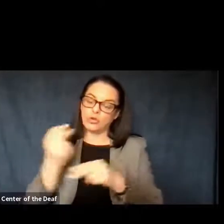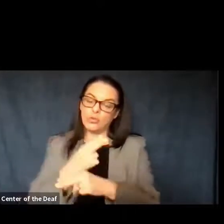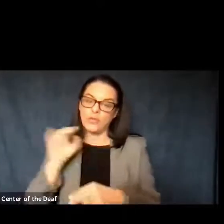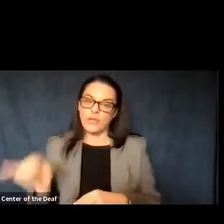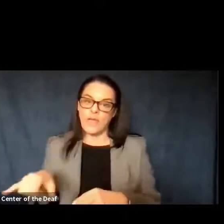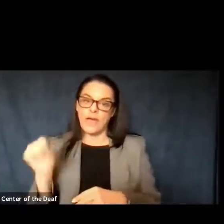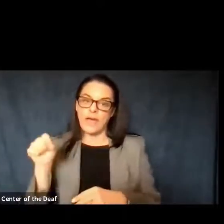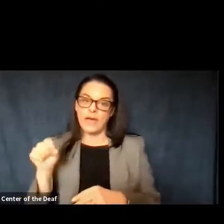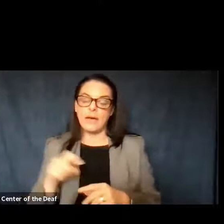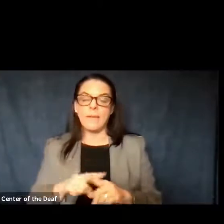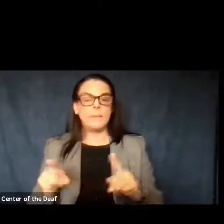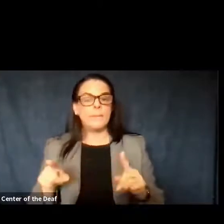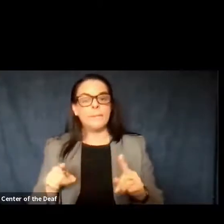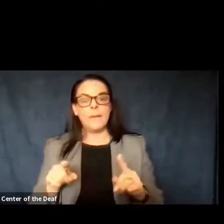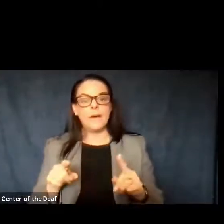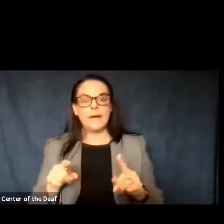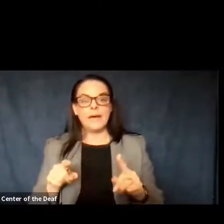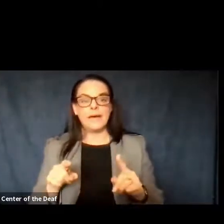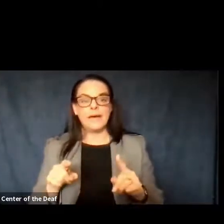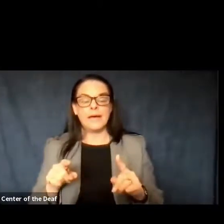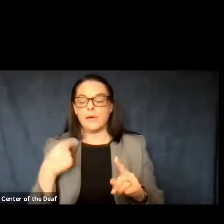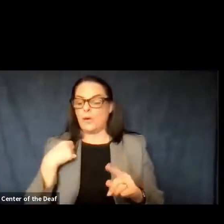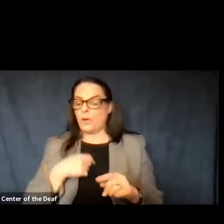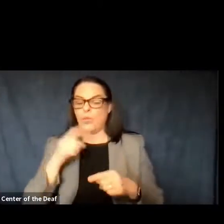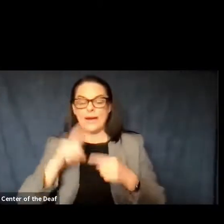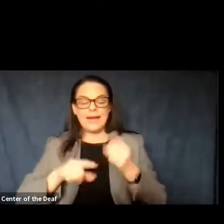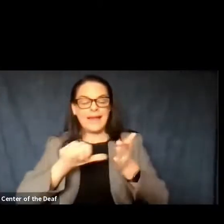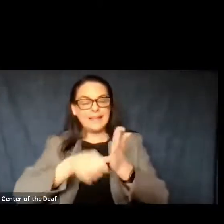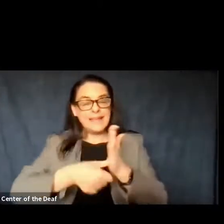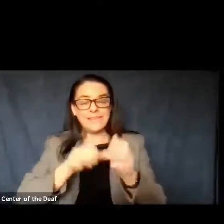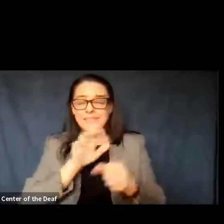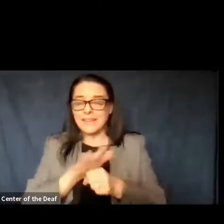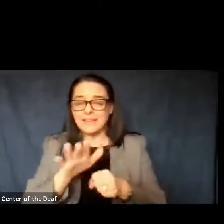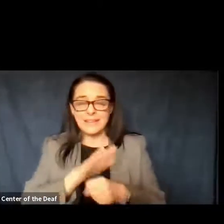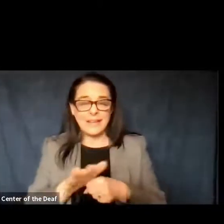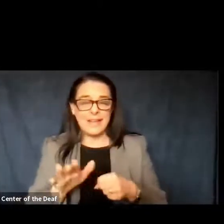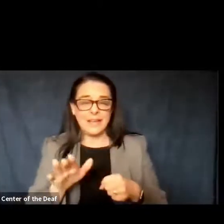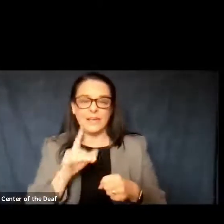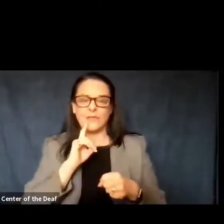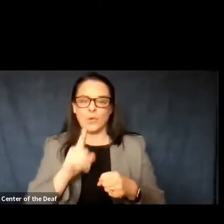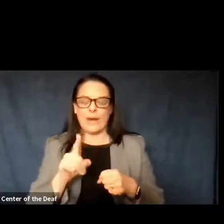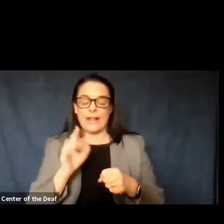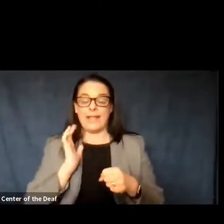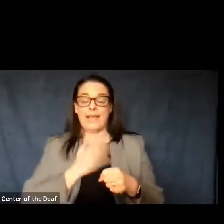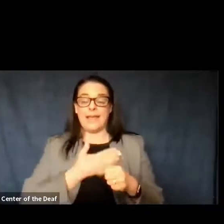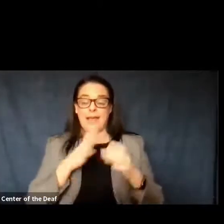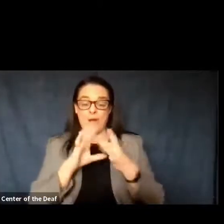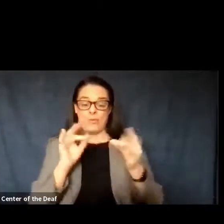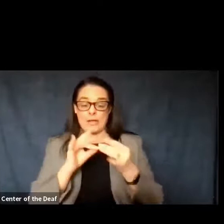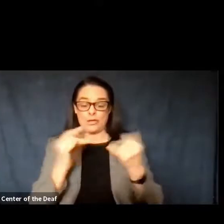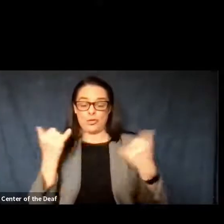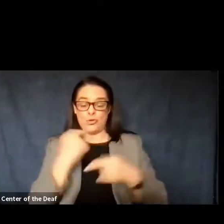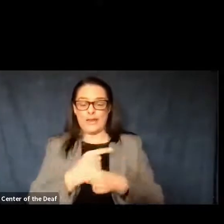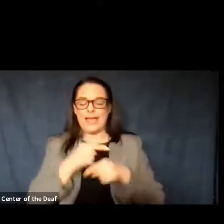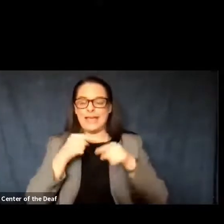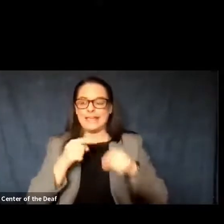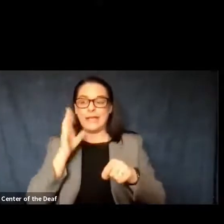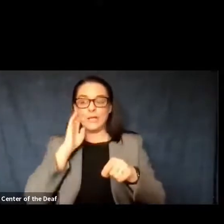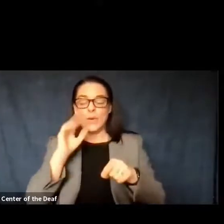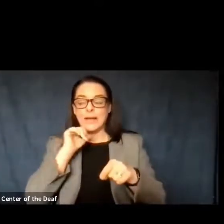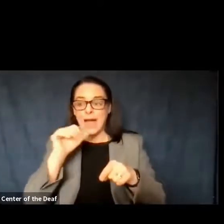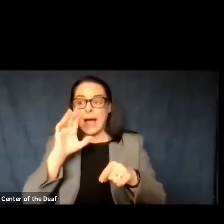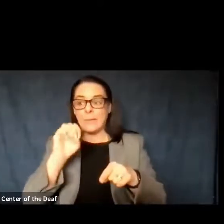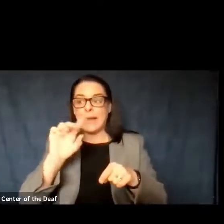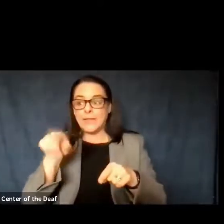that. But again, we can't stress this enough, and this was kind of the hallmark of our message today. This is not the only opportunity. So if you